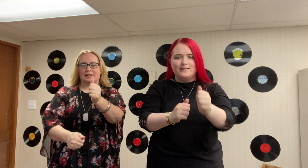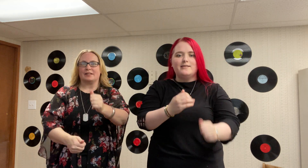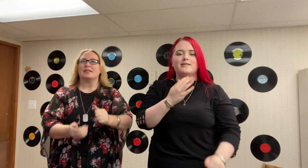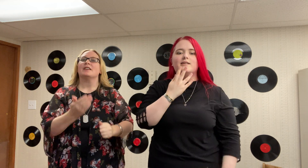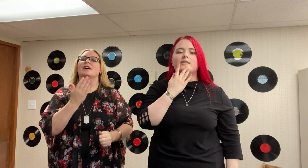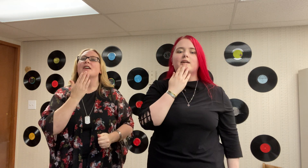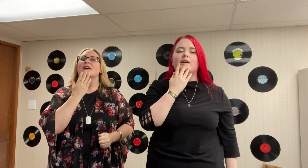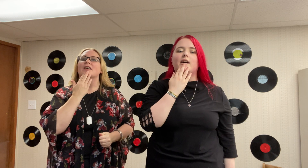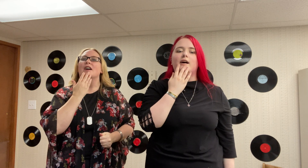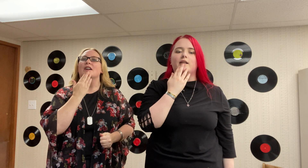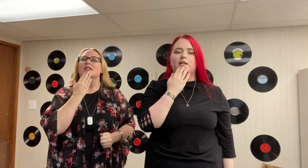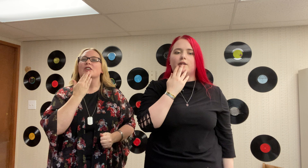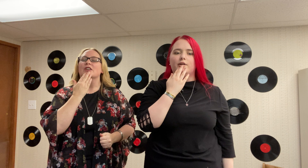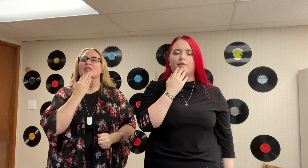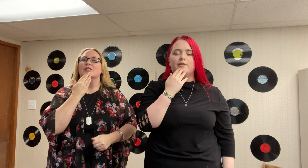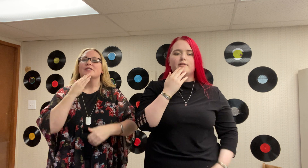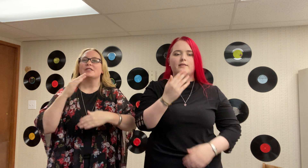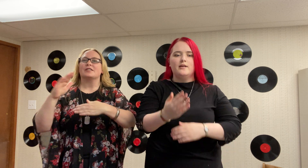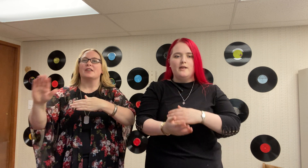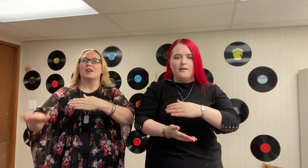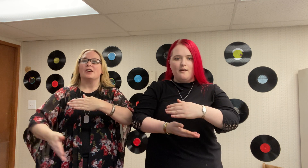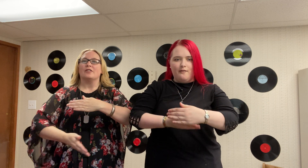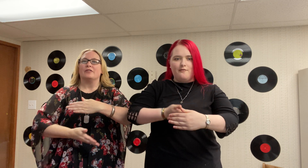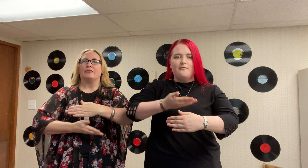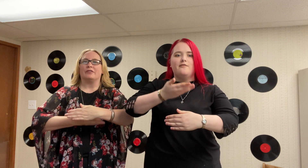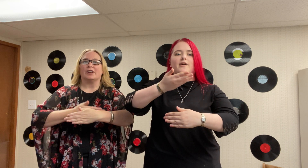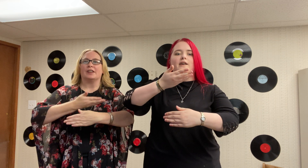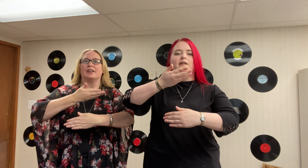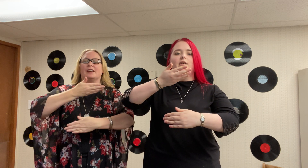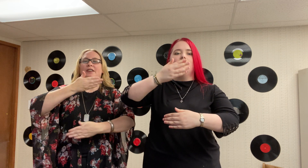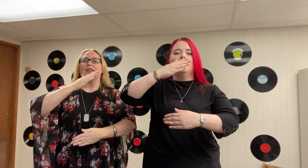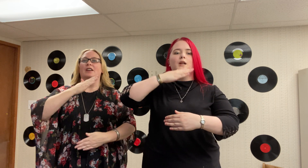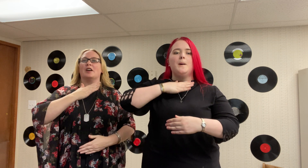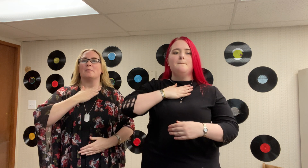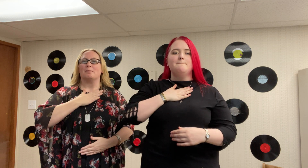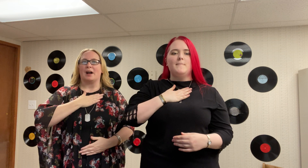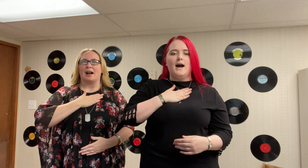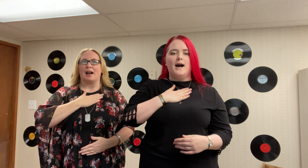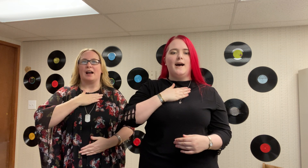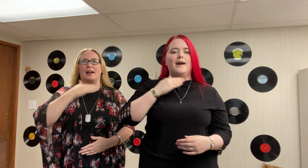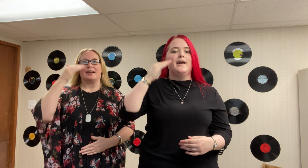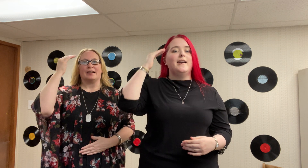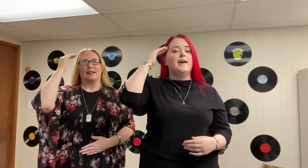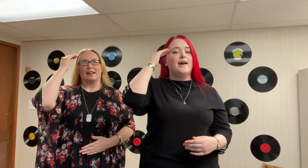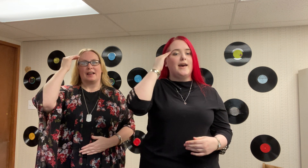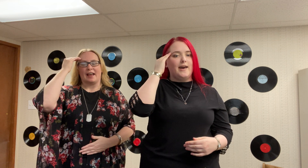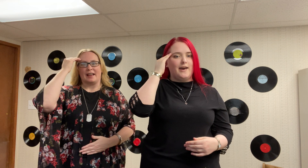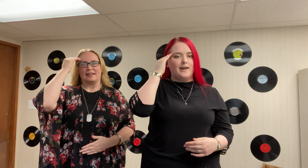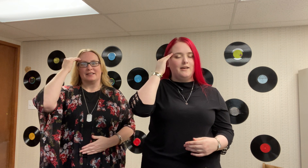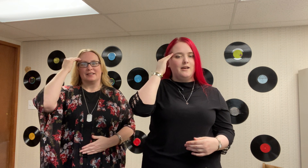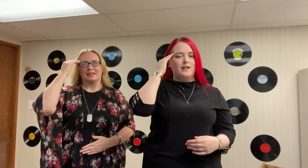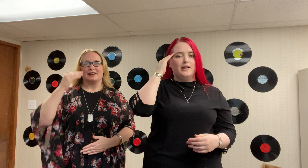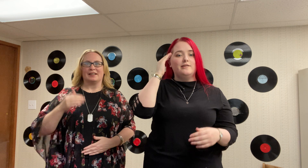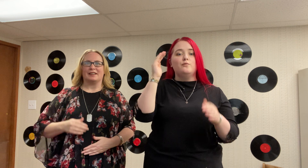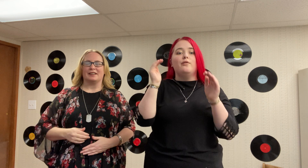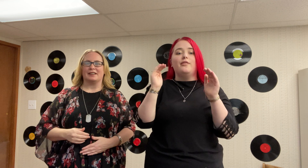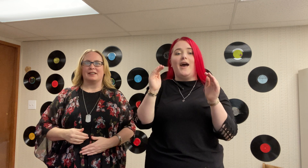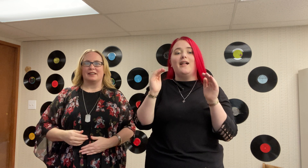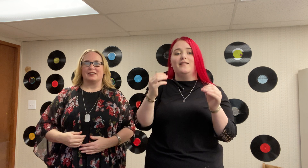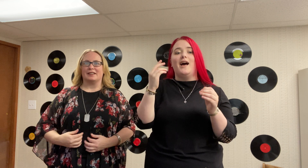brightest colors, fill my head. Let's do that line